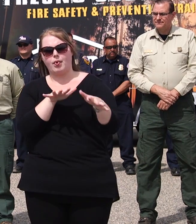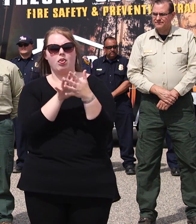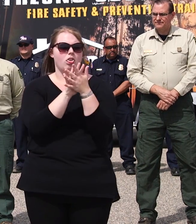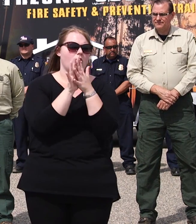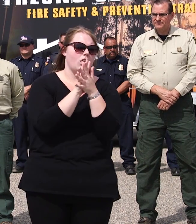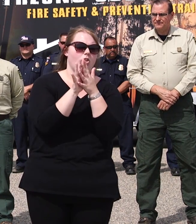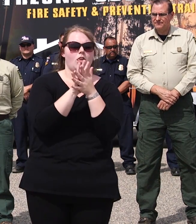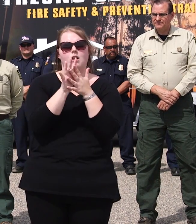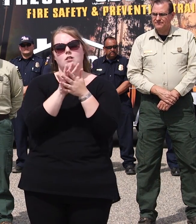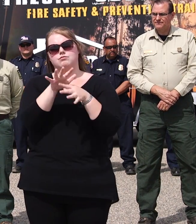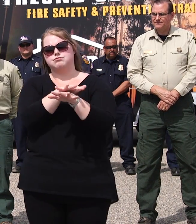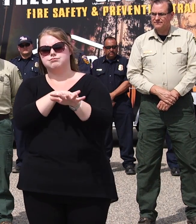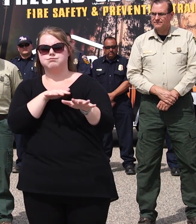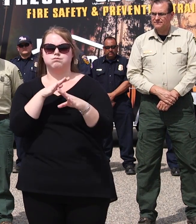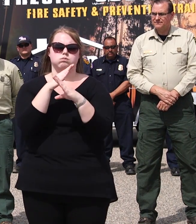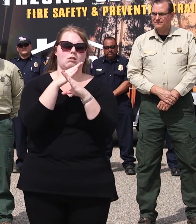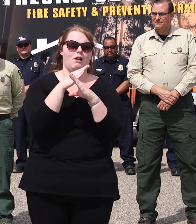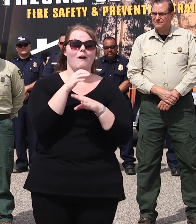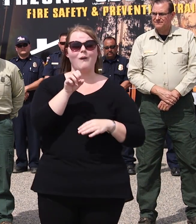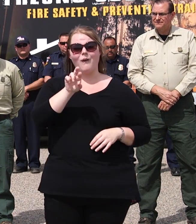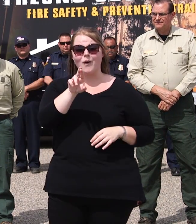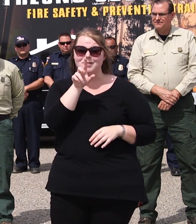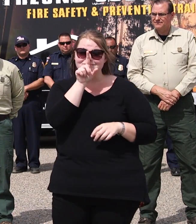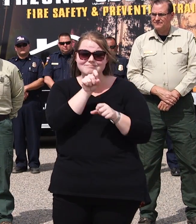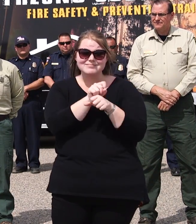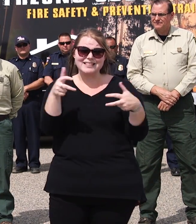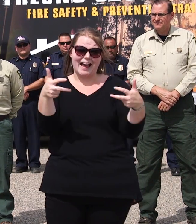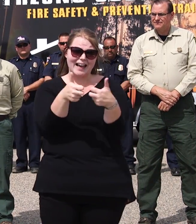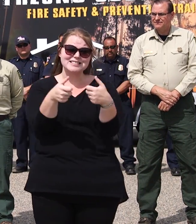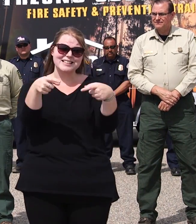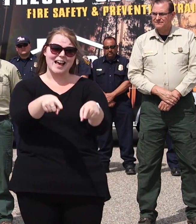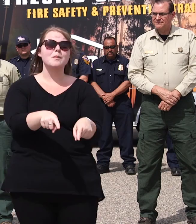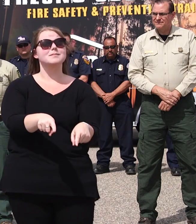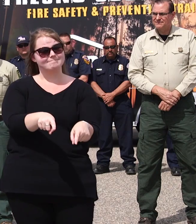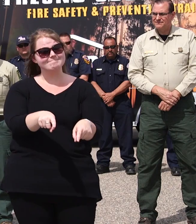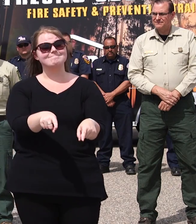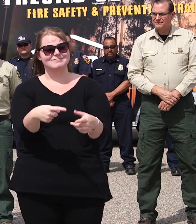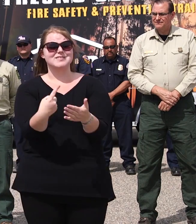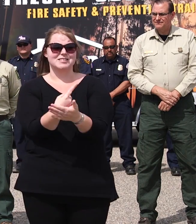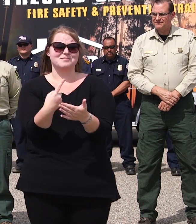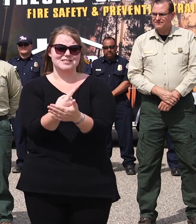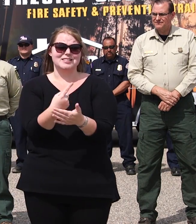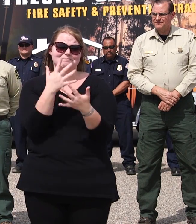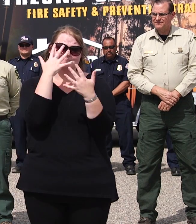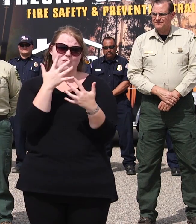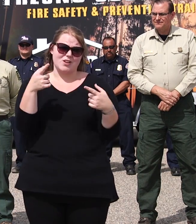to slow them down, or, God forbid, accidents, which do occur on occasion